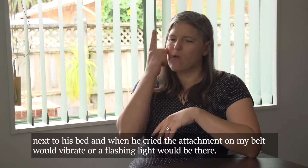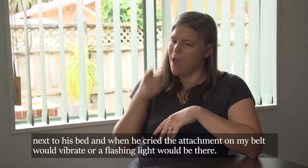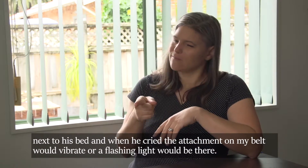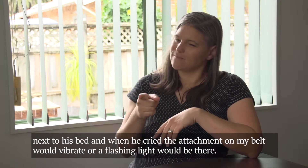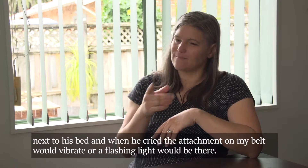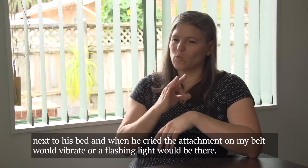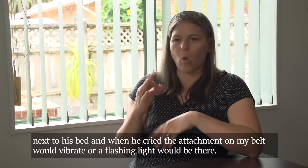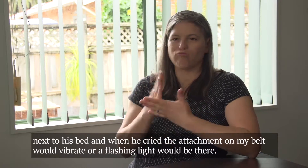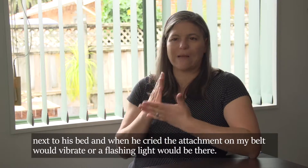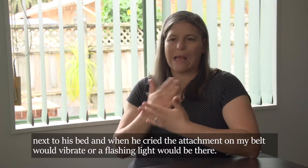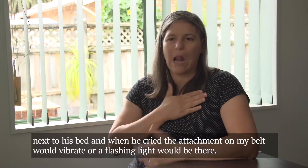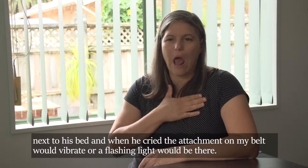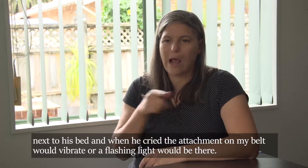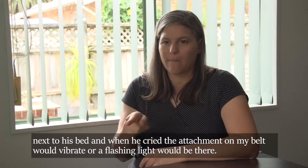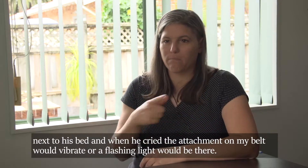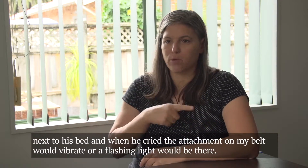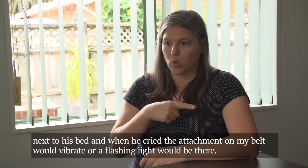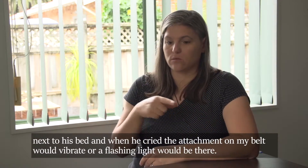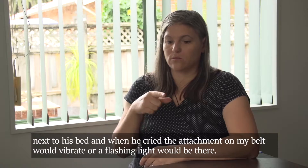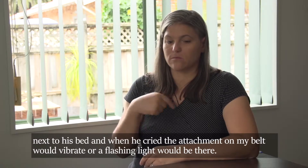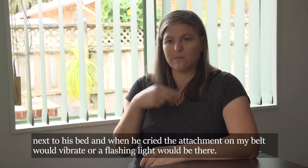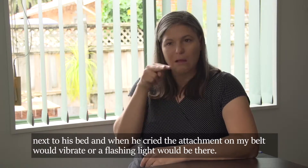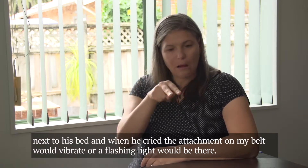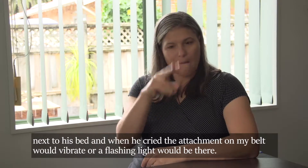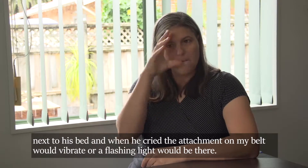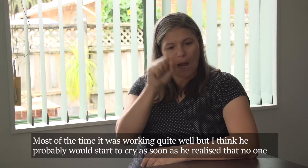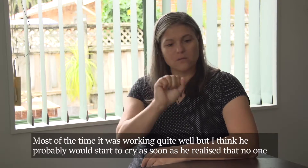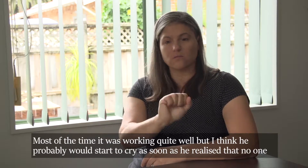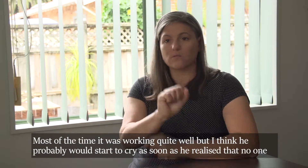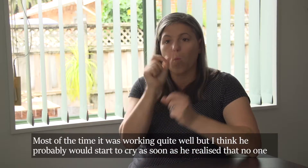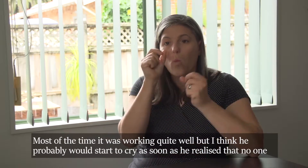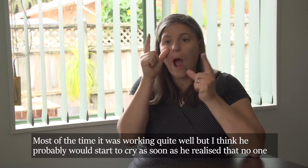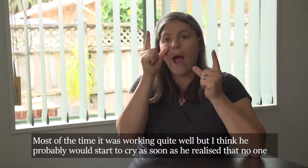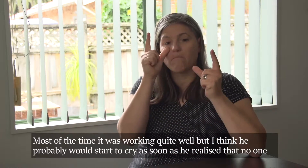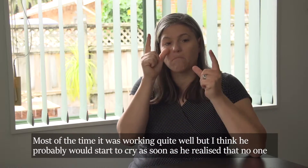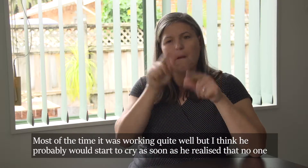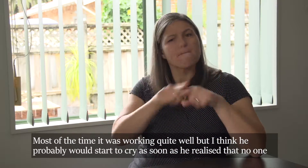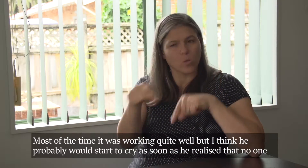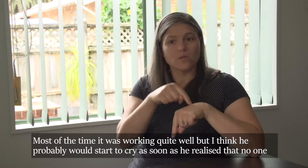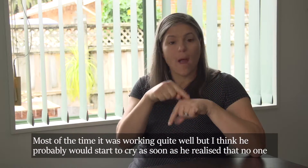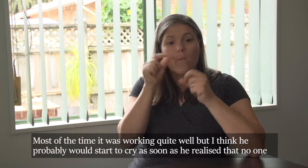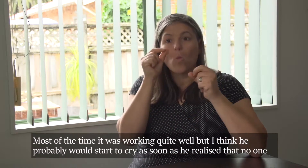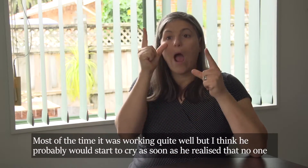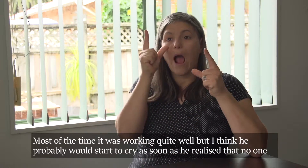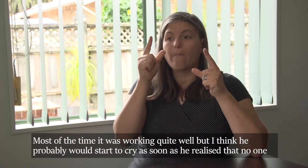belt would vibrate or a flashing light would be there. Most of the time it